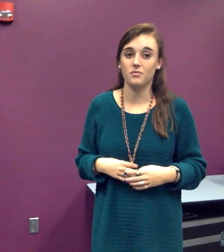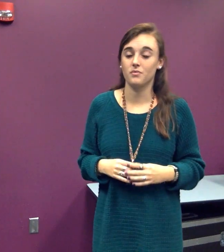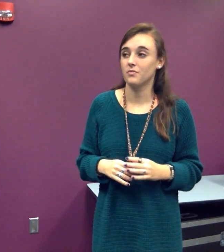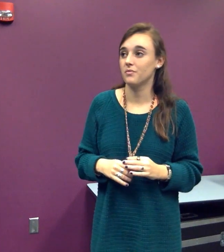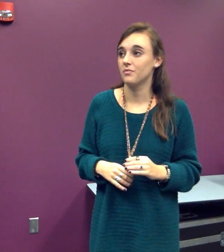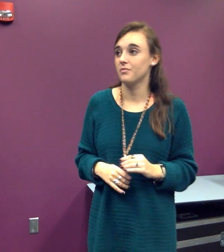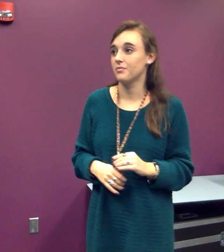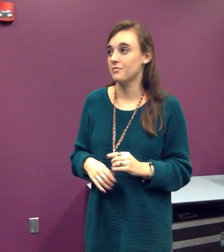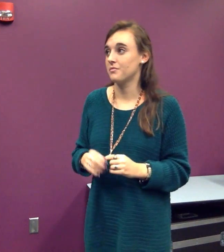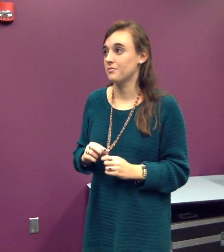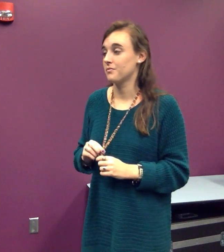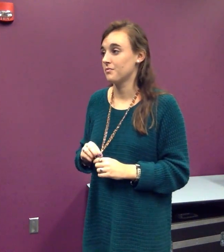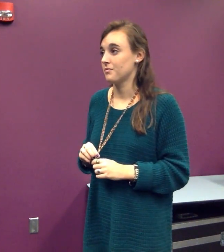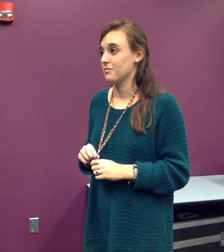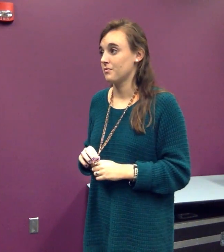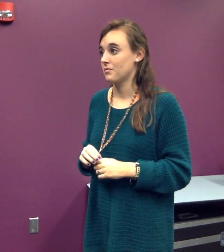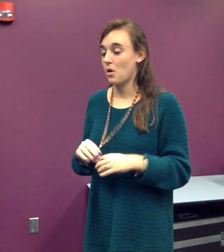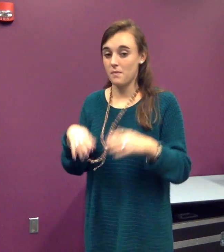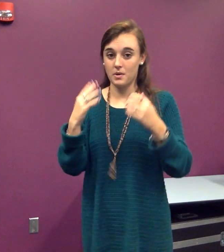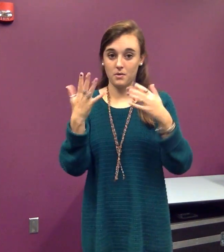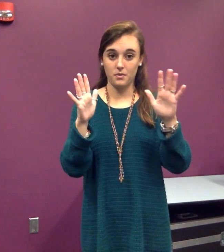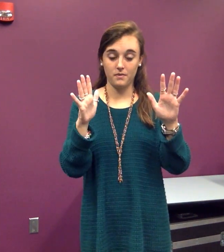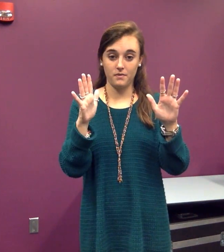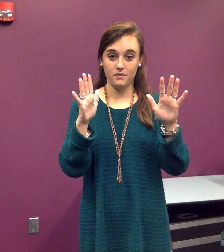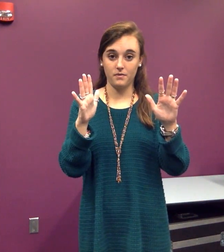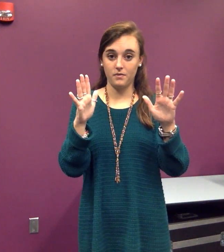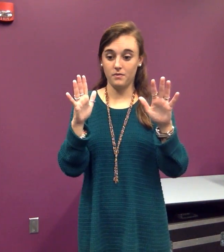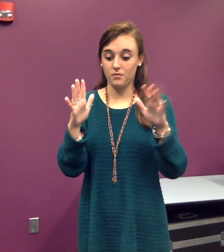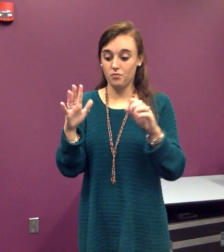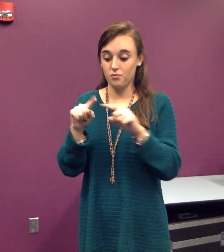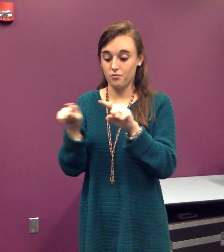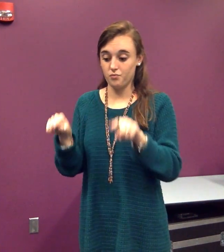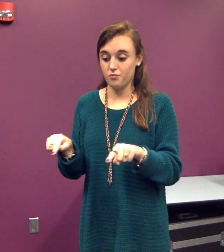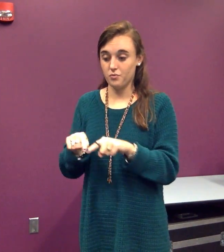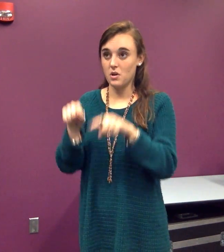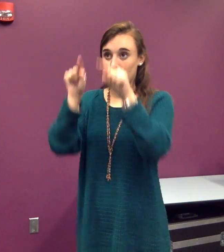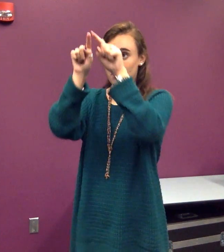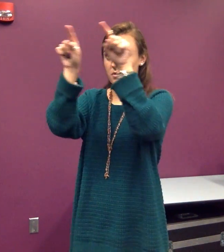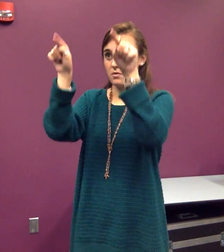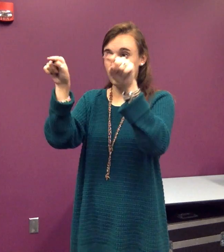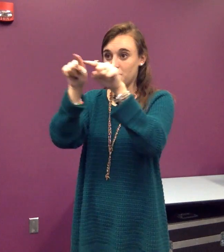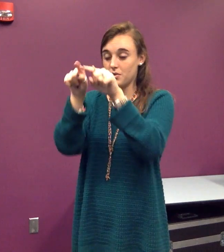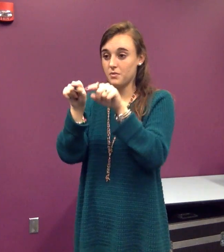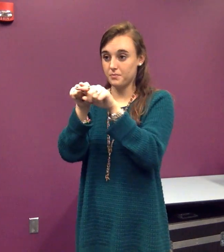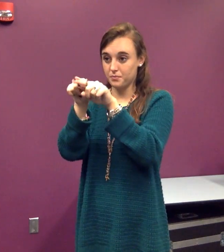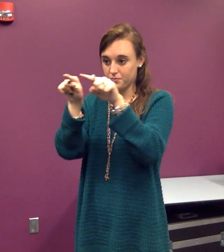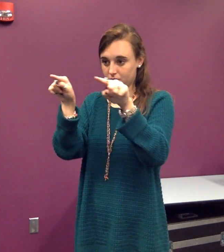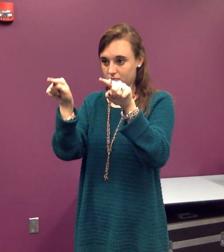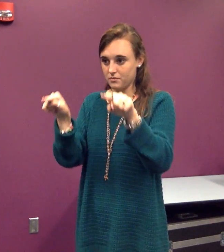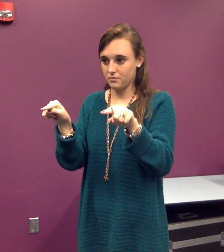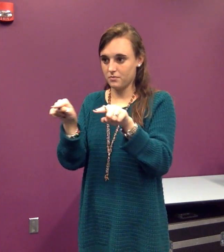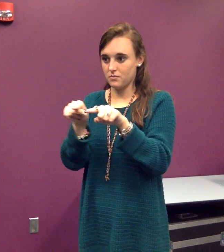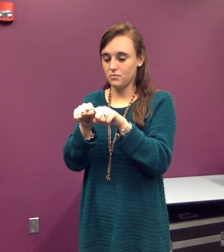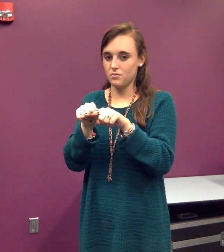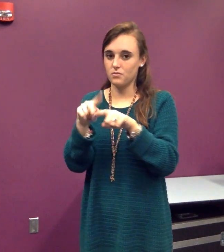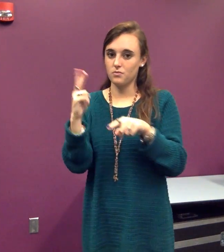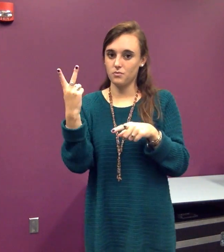And when you finish with that one, you can go ahead and do eye level. So how many lines are you going to draw? 2. Go right